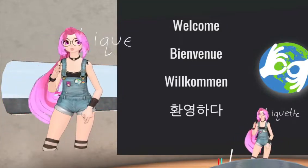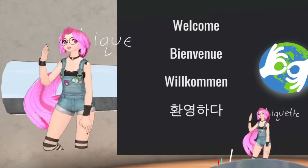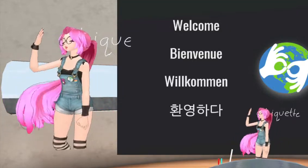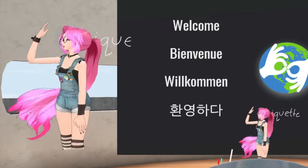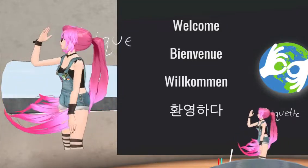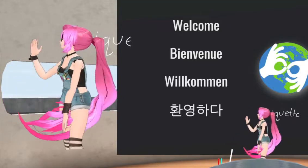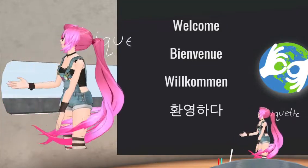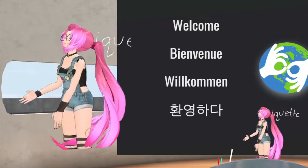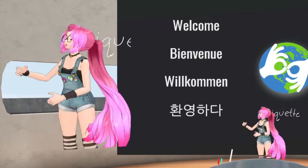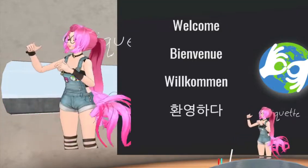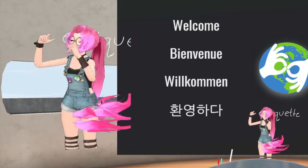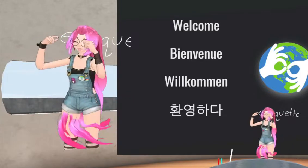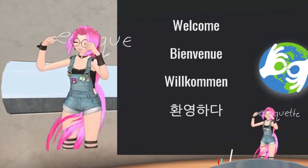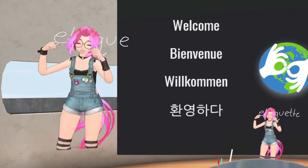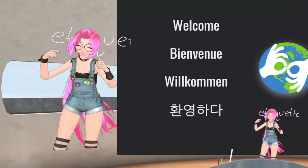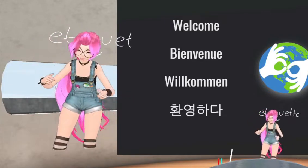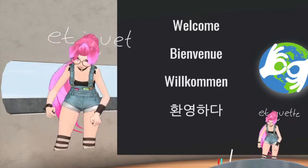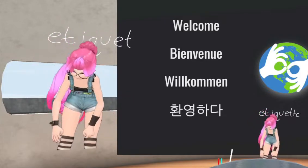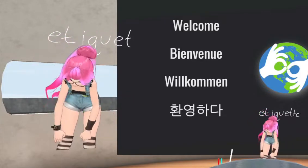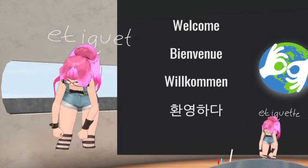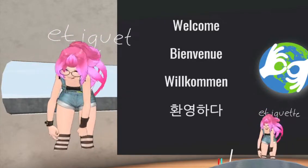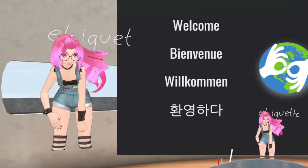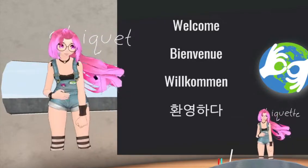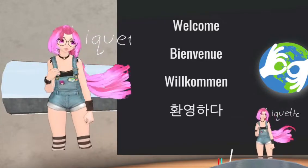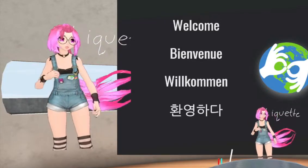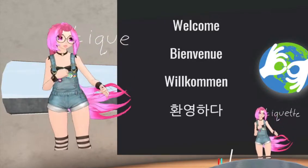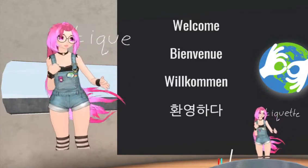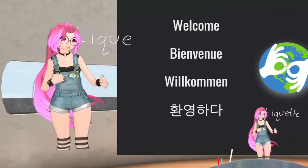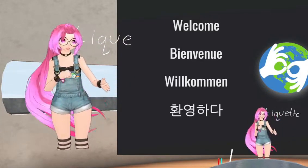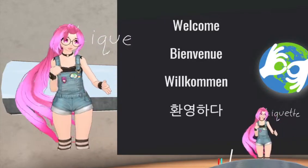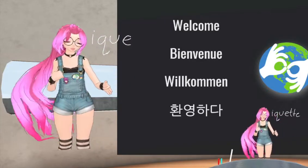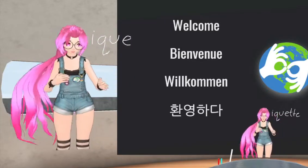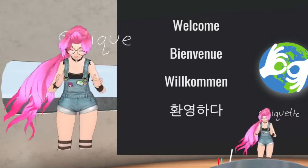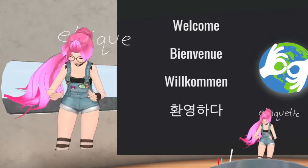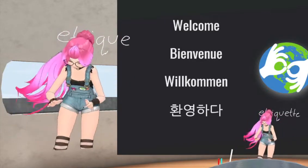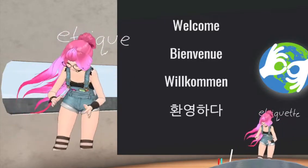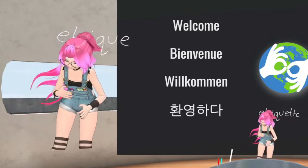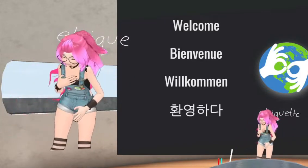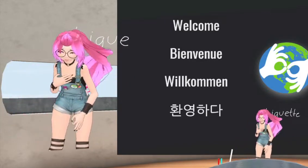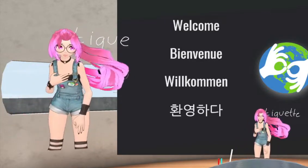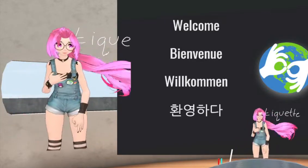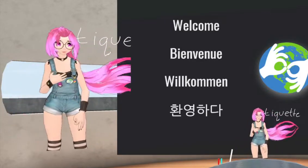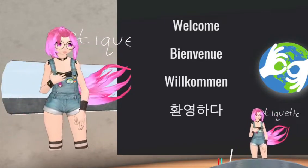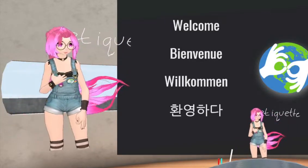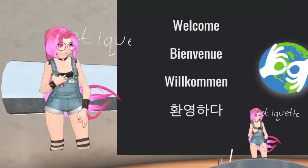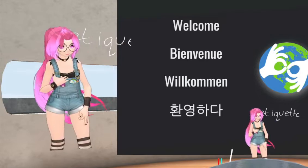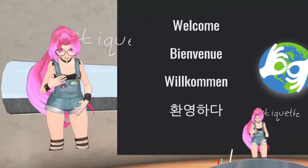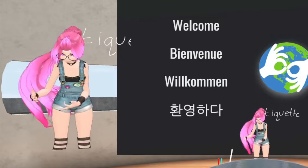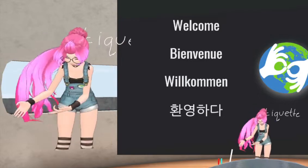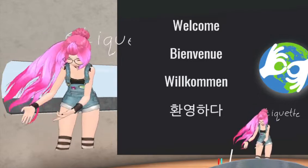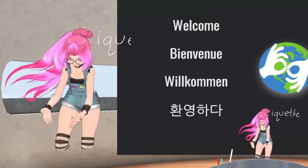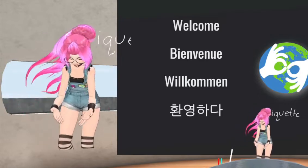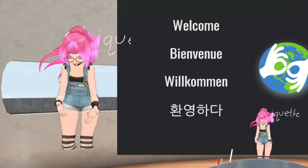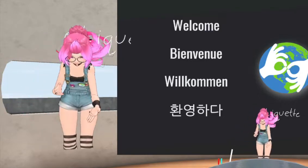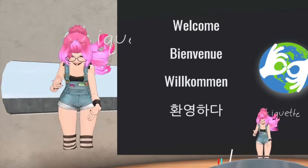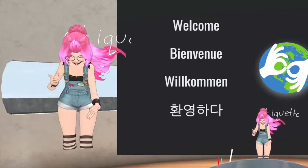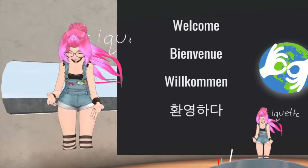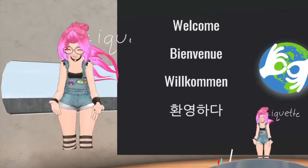I want you to raise of hands who thinks it would be rude to walk in between them. So here's the two people talking and